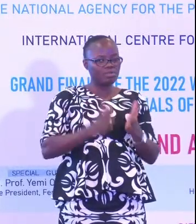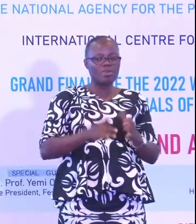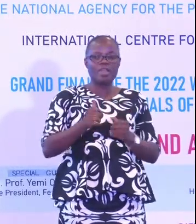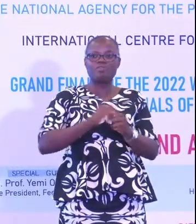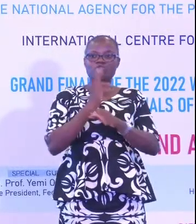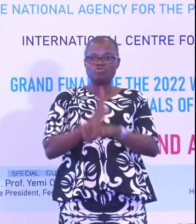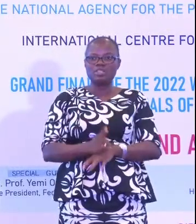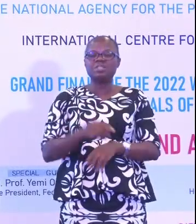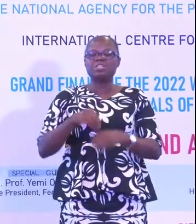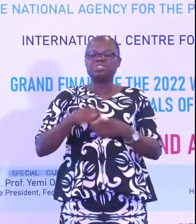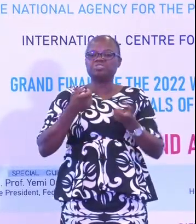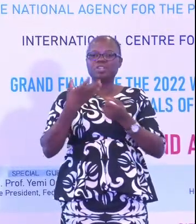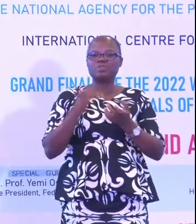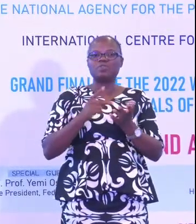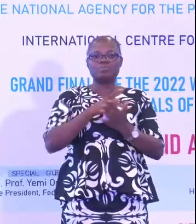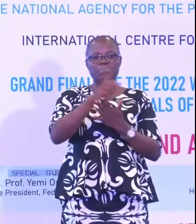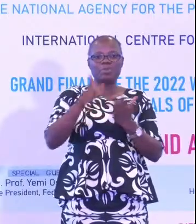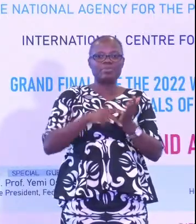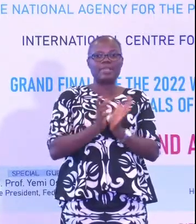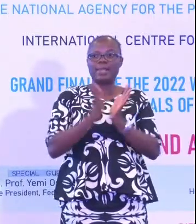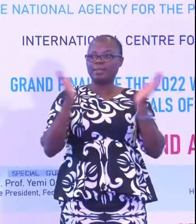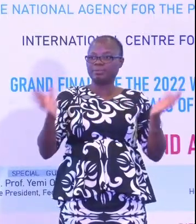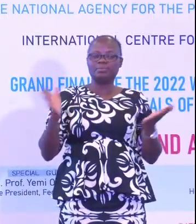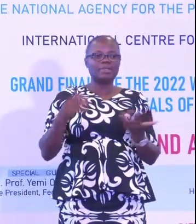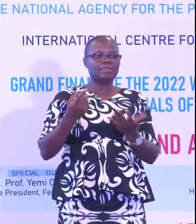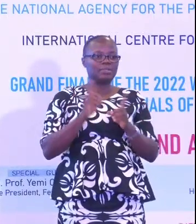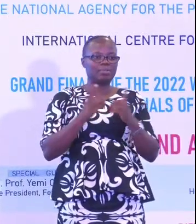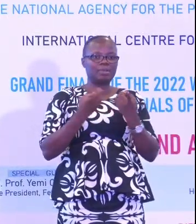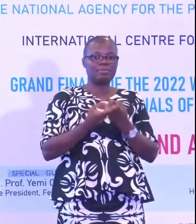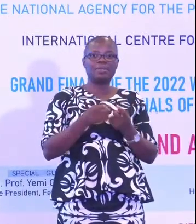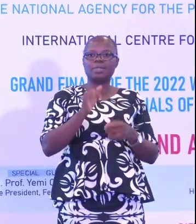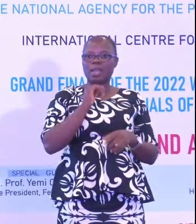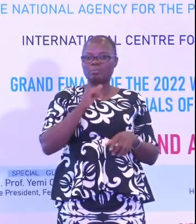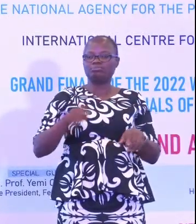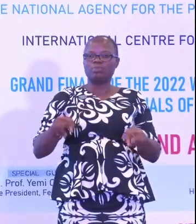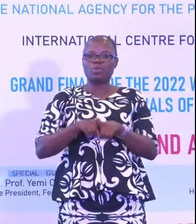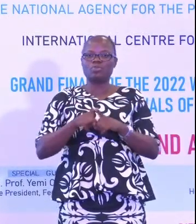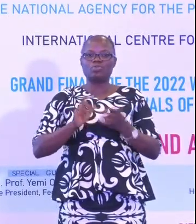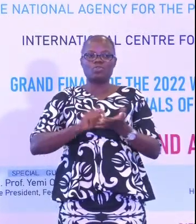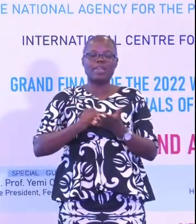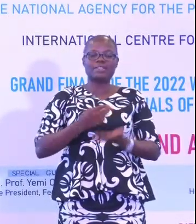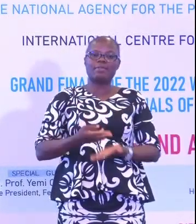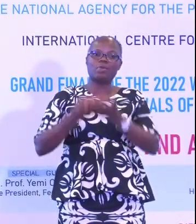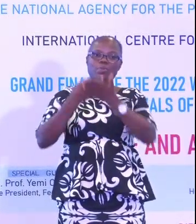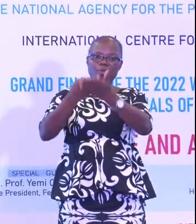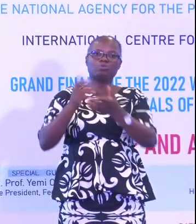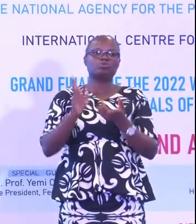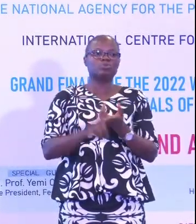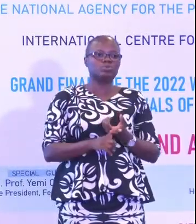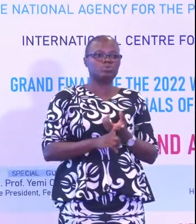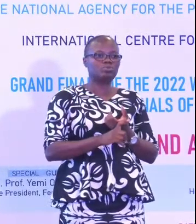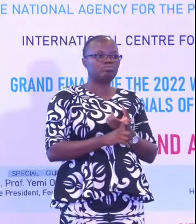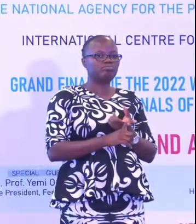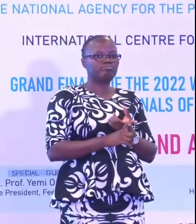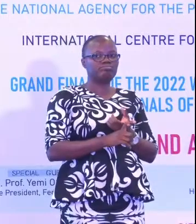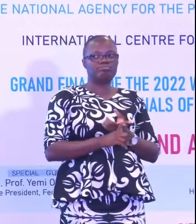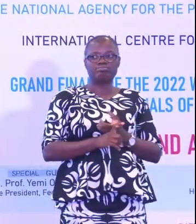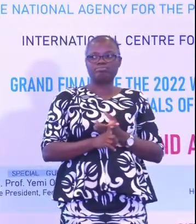of Public Enlightenment Department, I also am writing a recommendation to